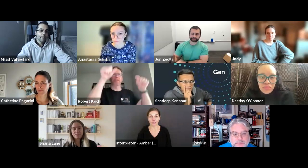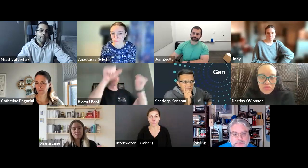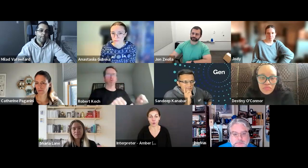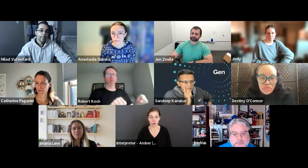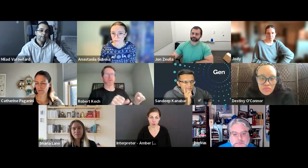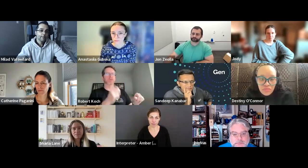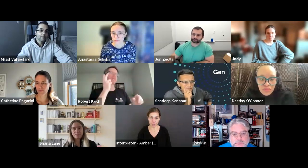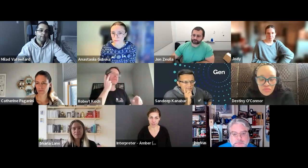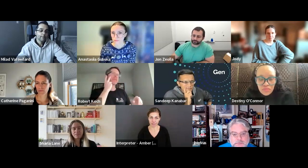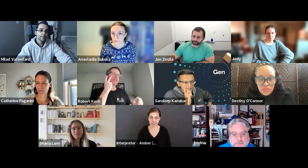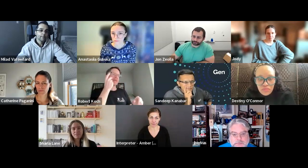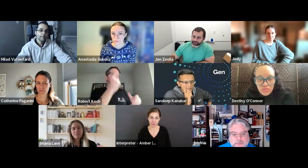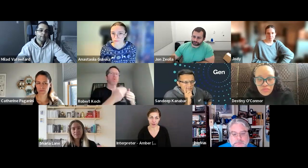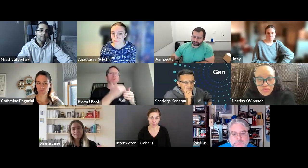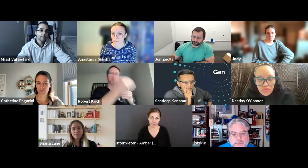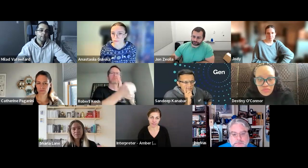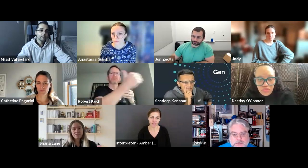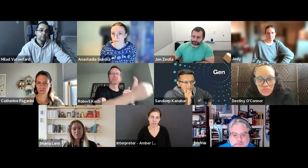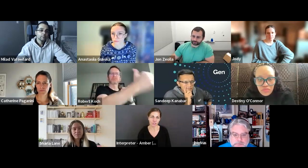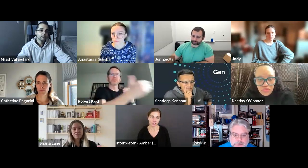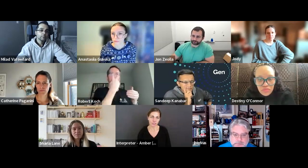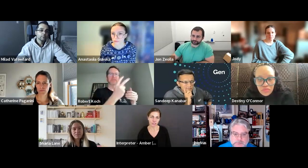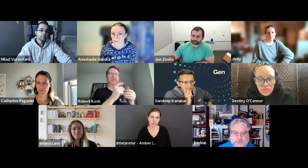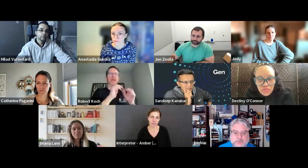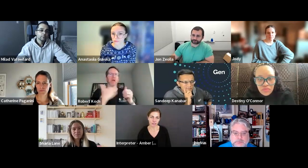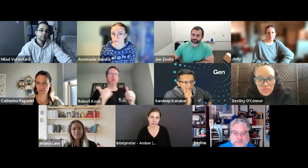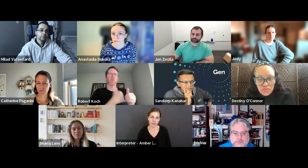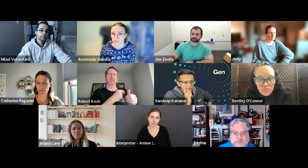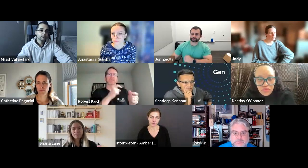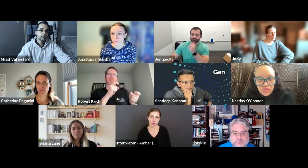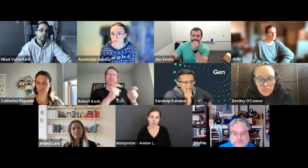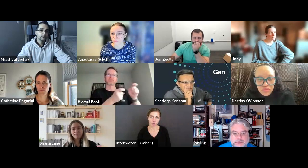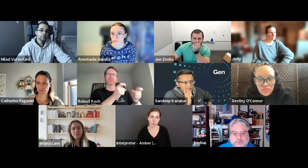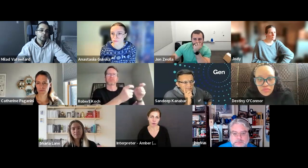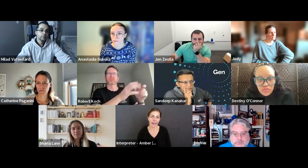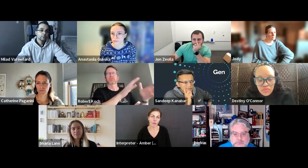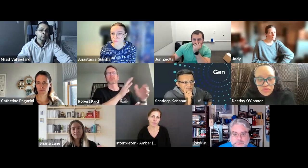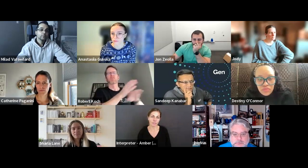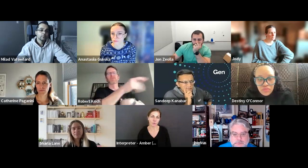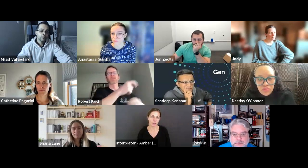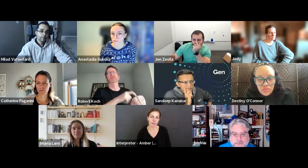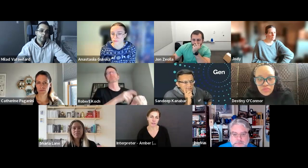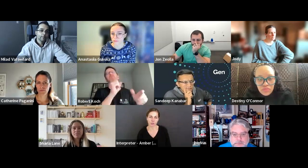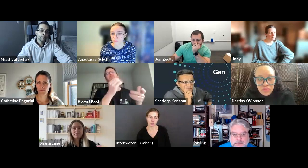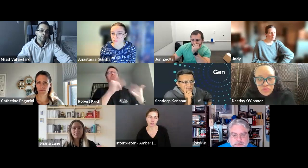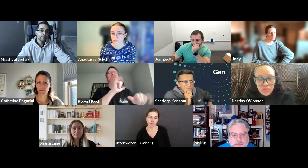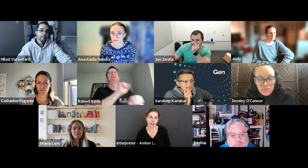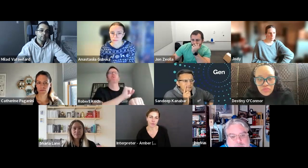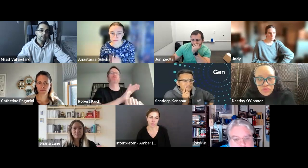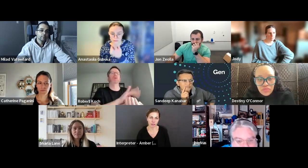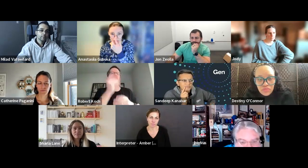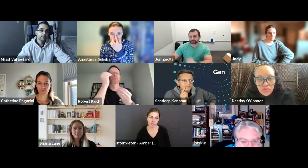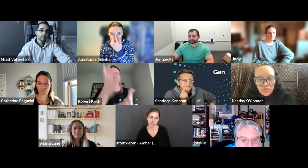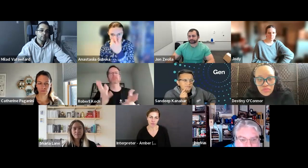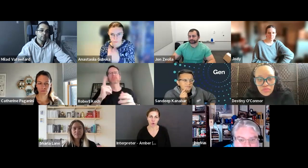spent for accommodations for the conference, to see if going forward, how it is that we can make adjustments on that